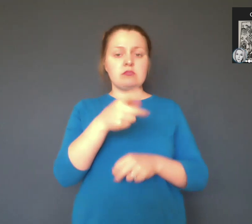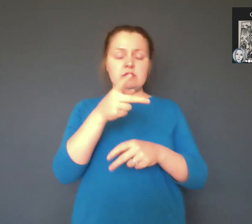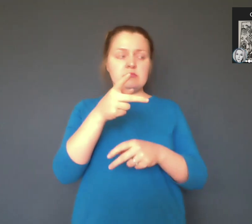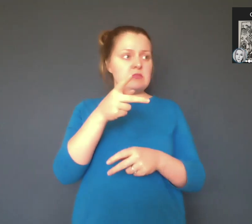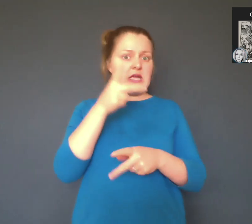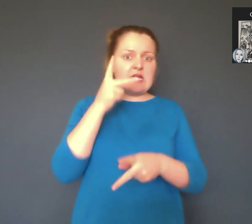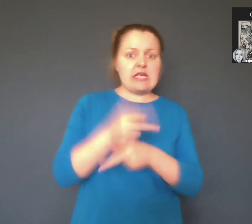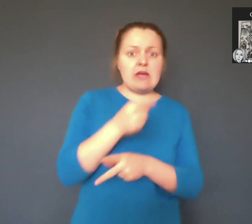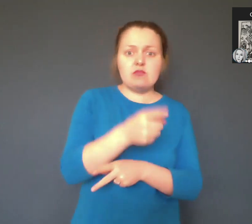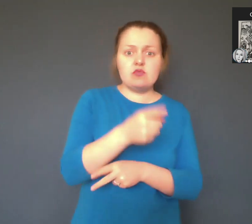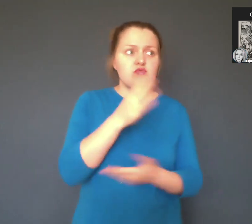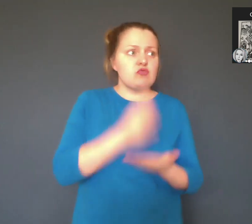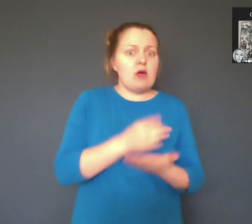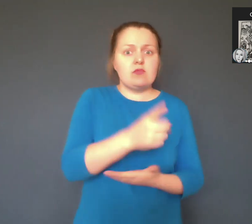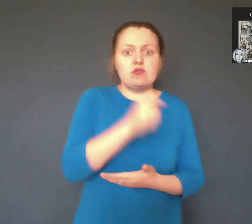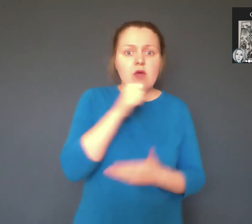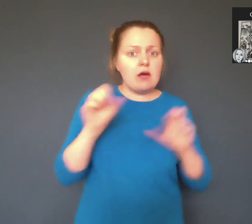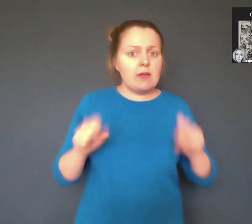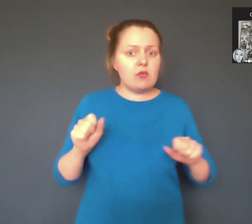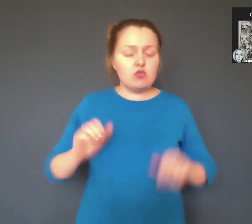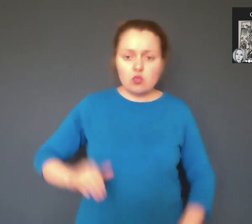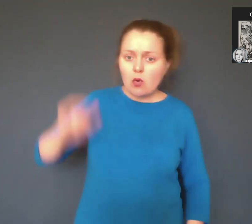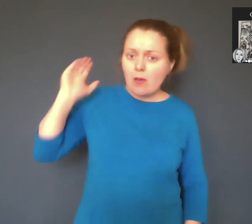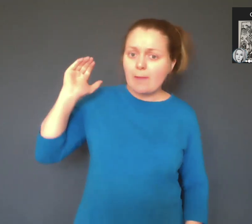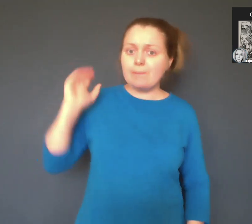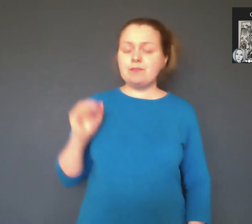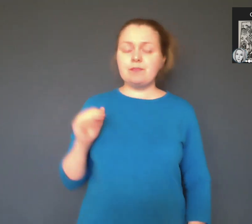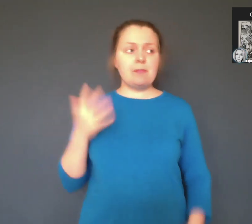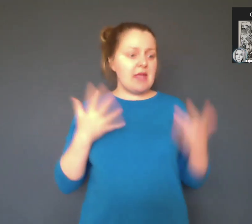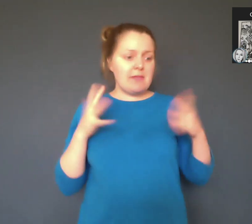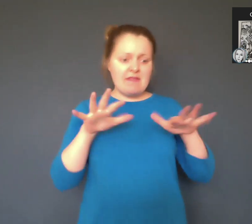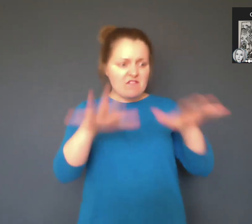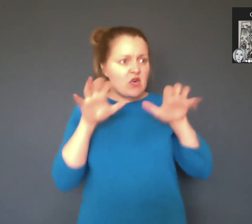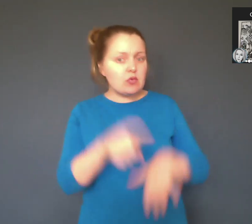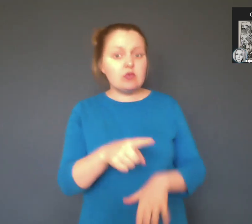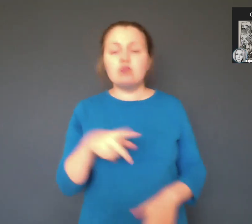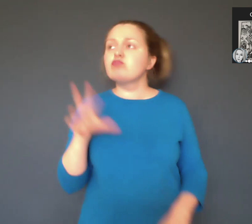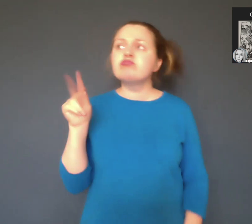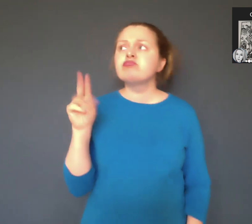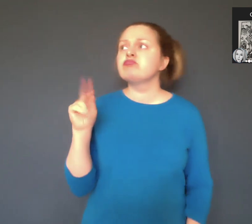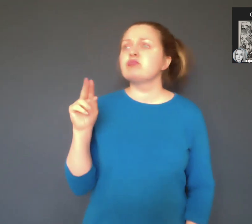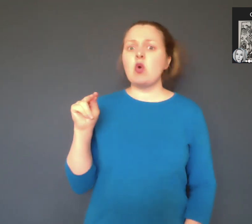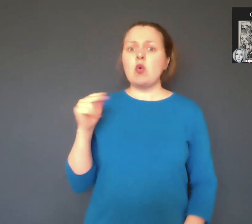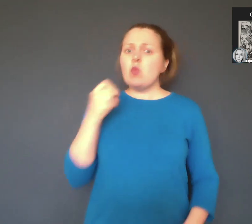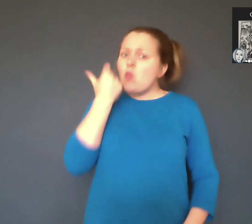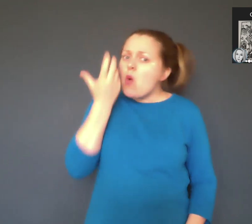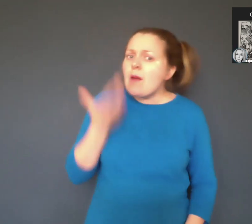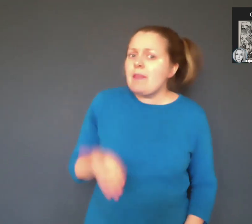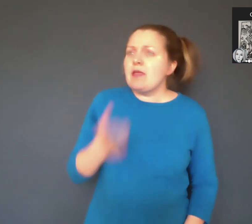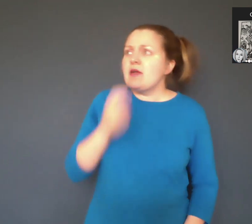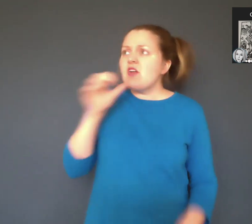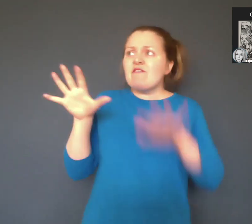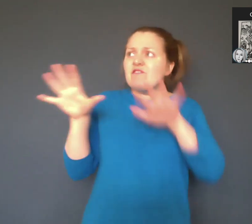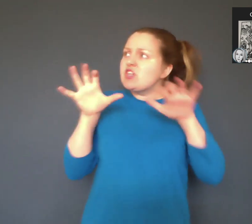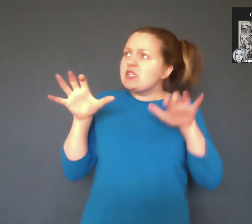of course." "There has to be some sane explanation." "There is," said Harvey. "It was